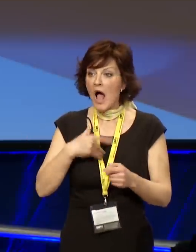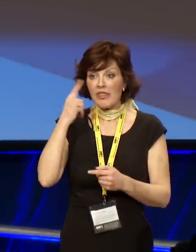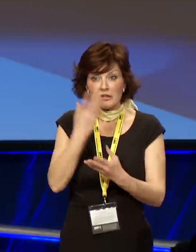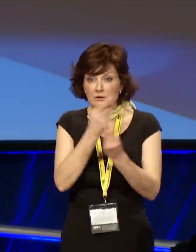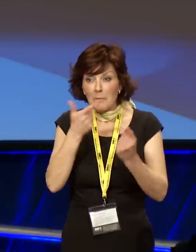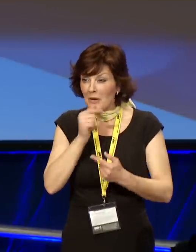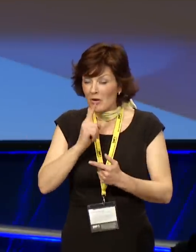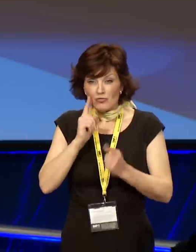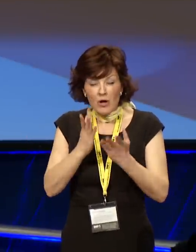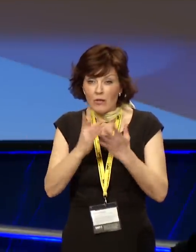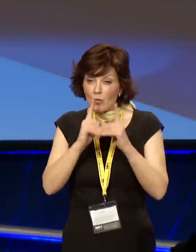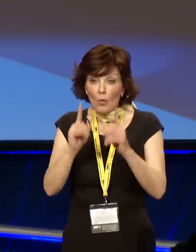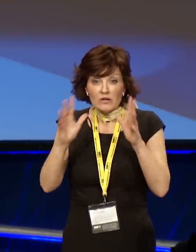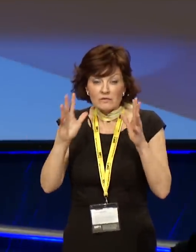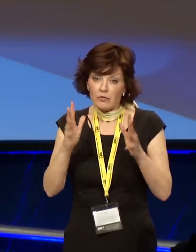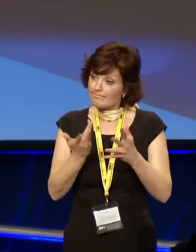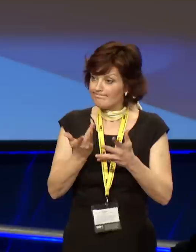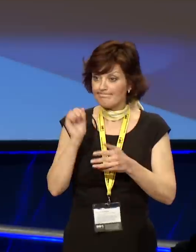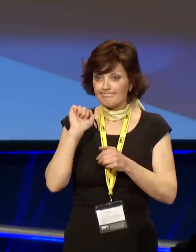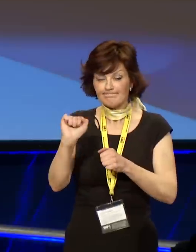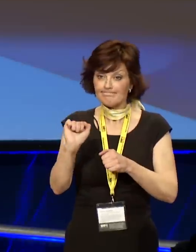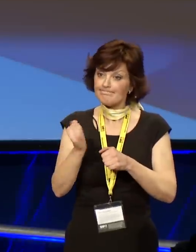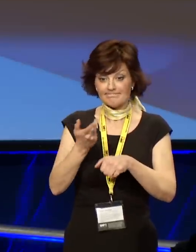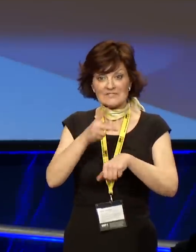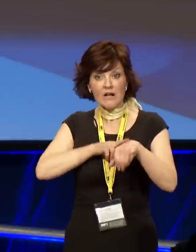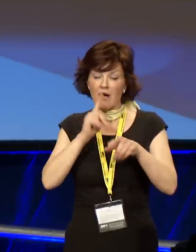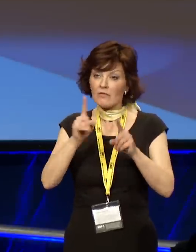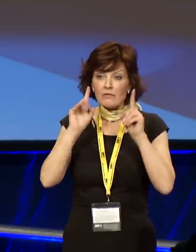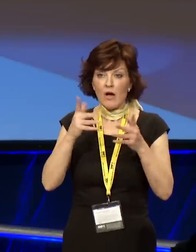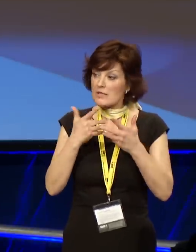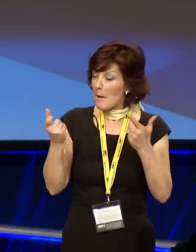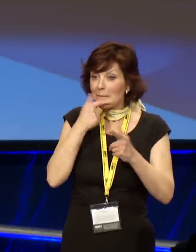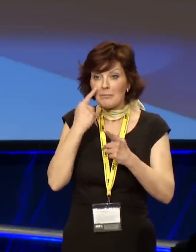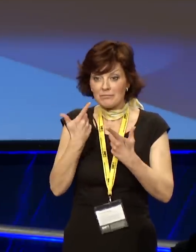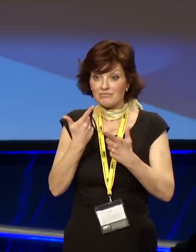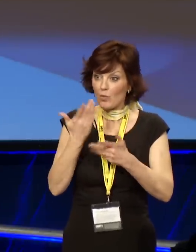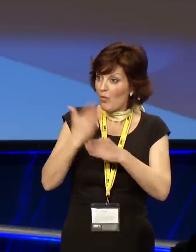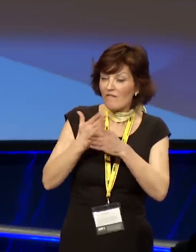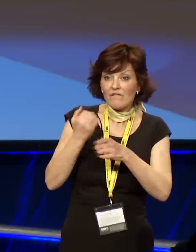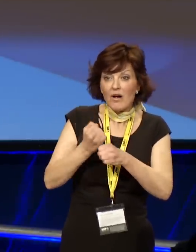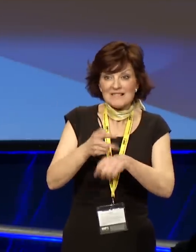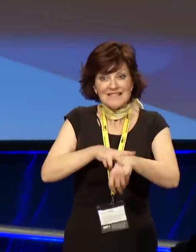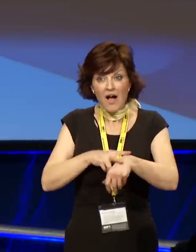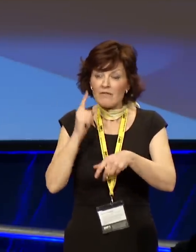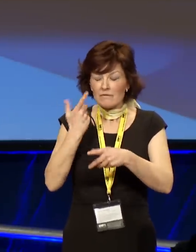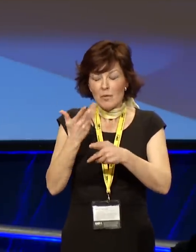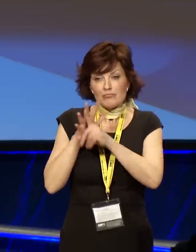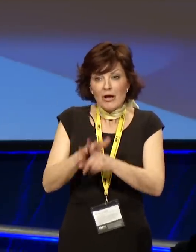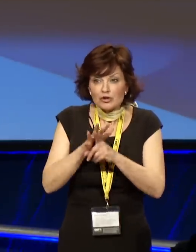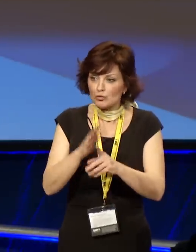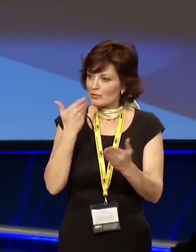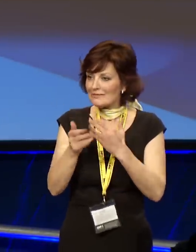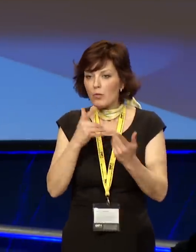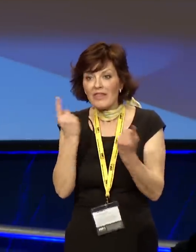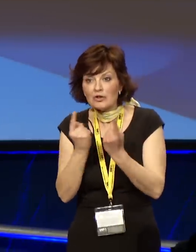servants. I know for a fact that Mervyn King in particular resisted enormous pressure in order to deal with the thing, deal with the